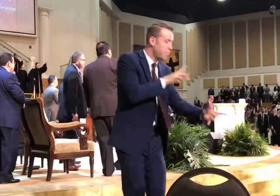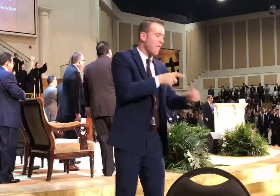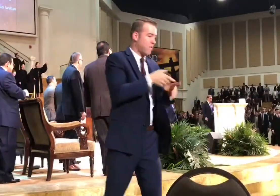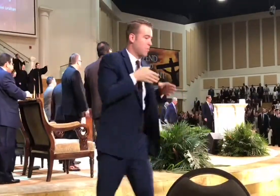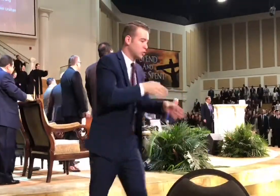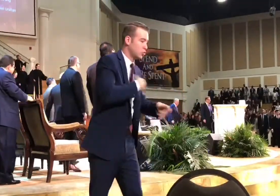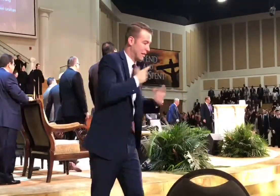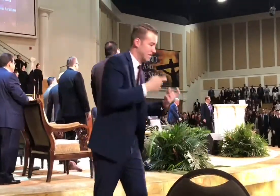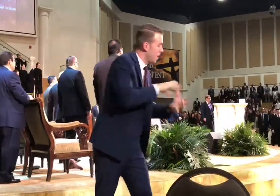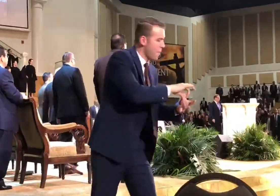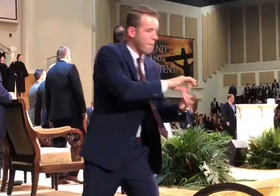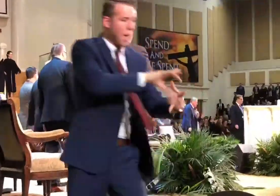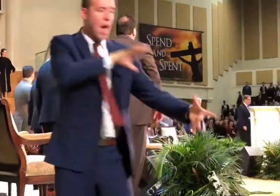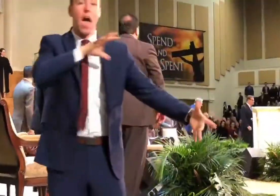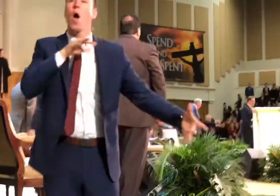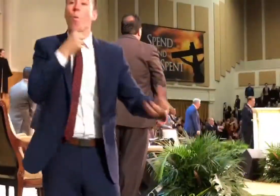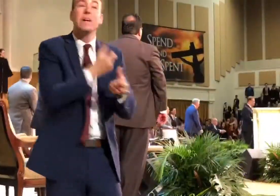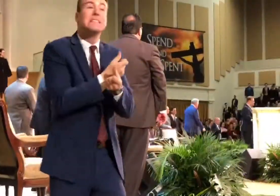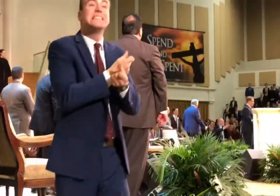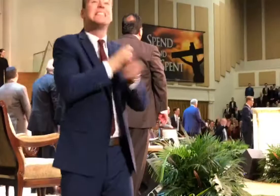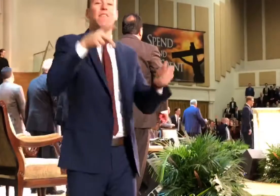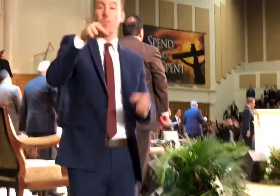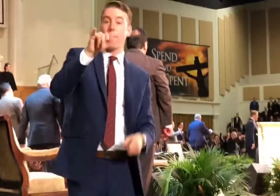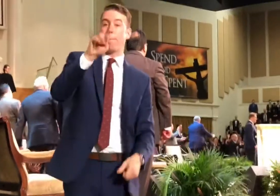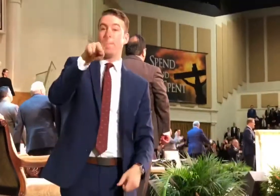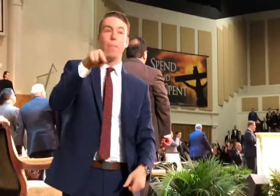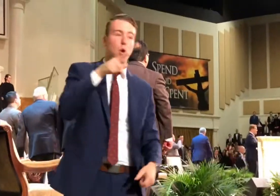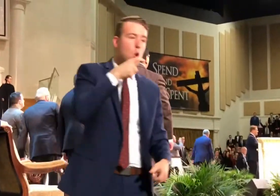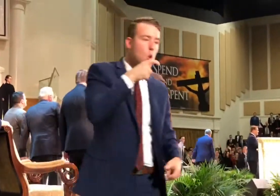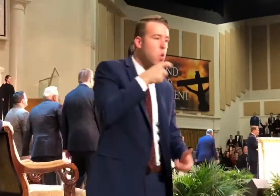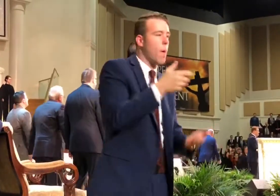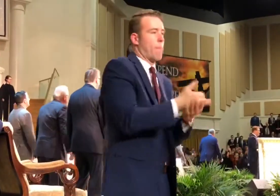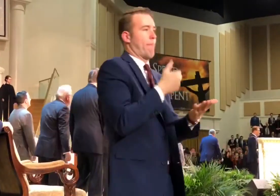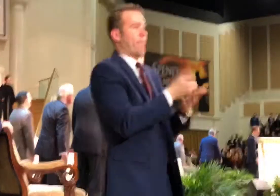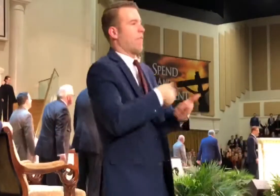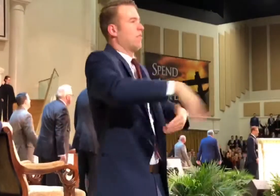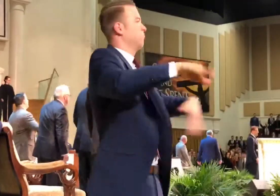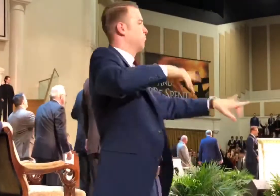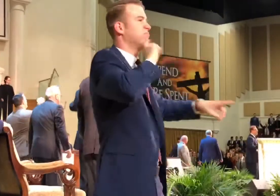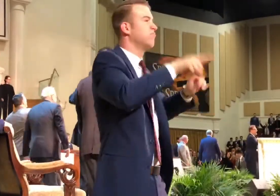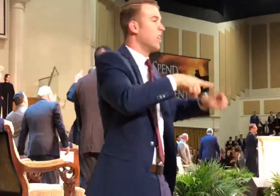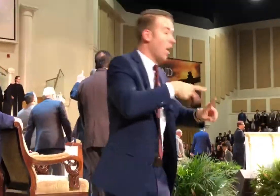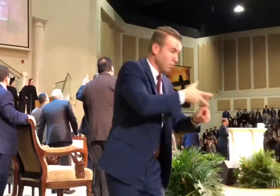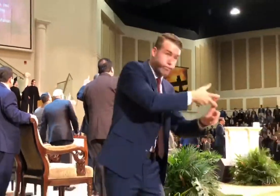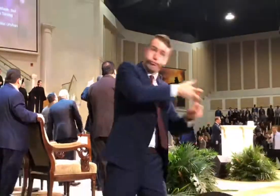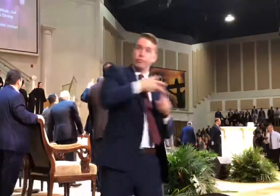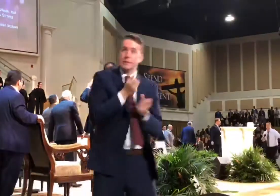street, that'll save the pimp that was putting her there in the first place.